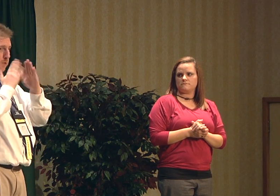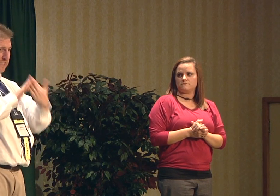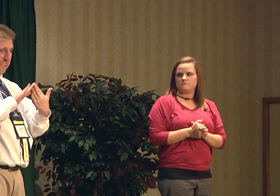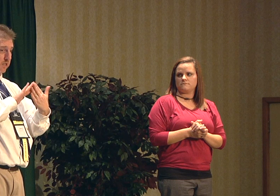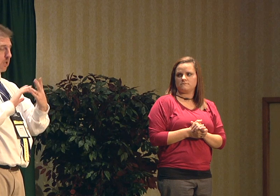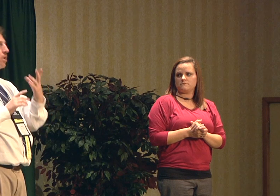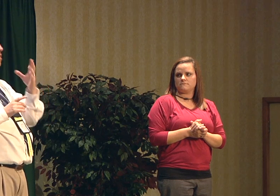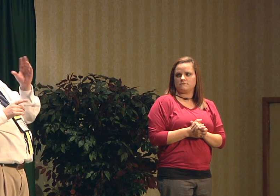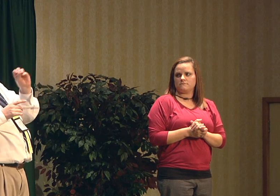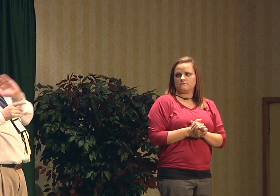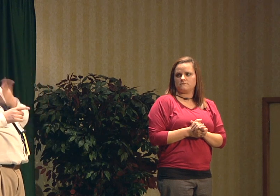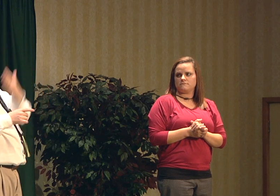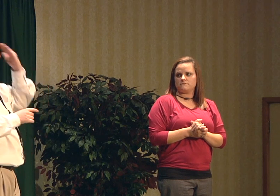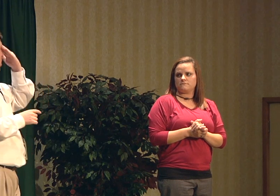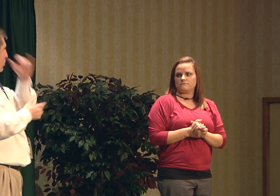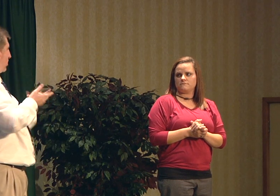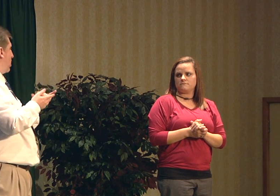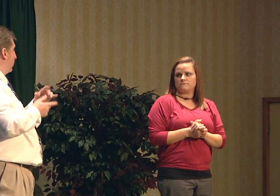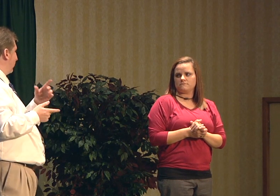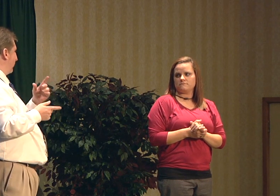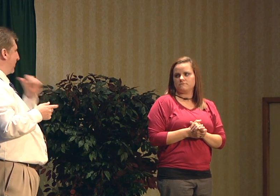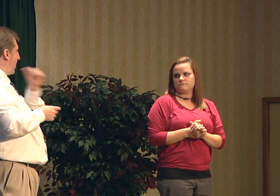If they're telling the results to the community,